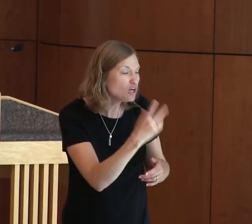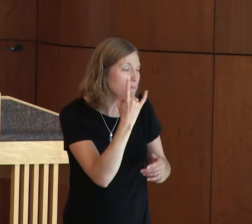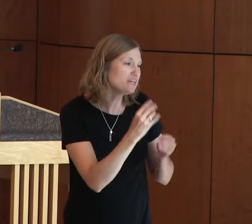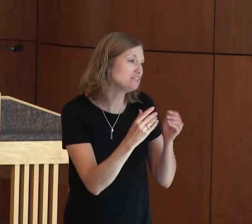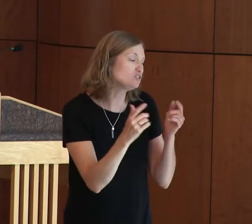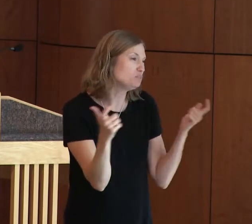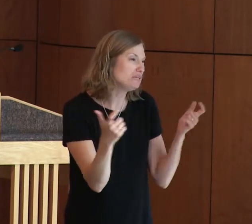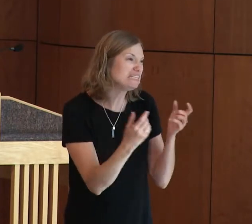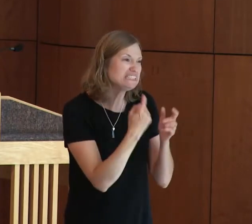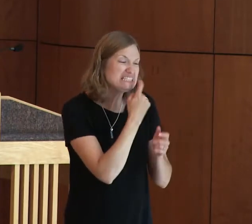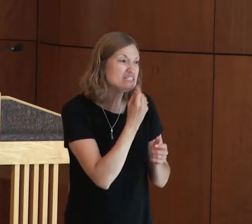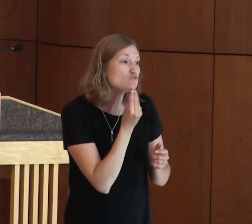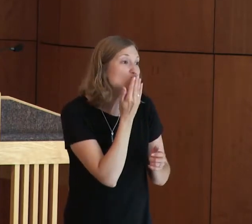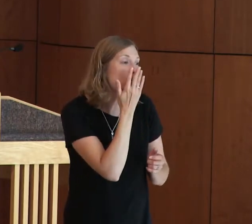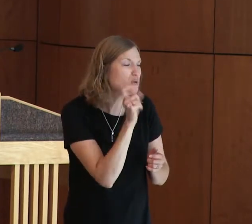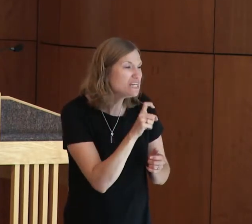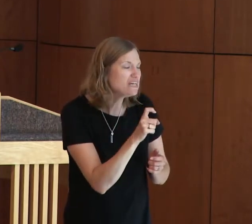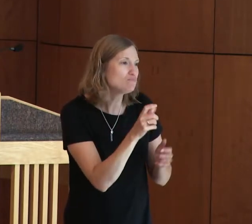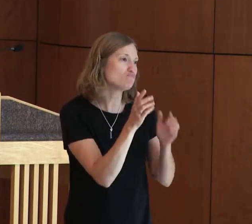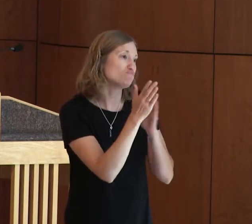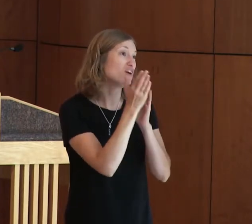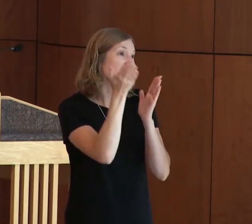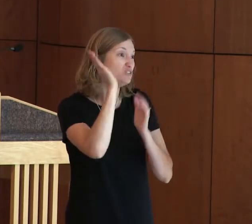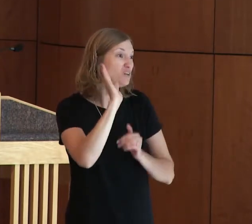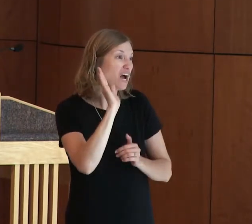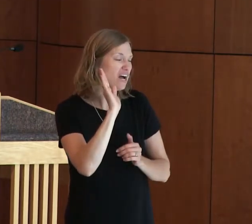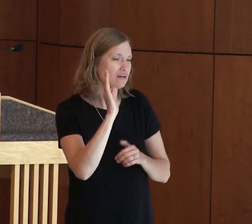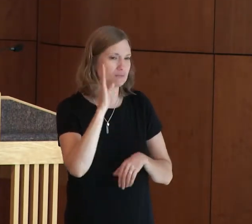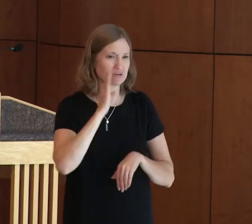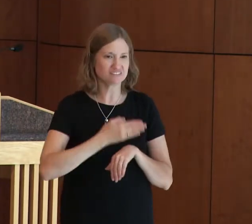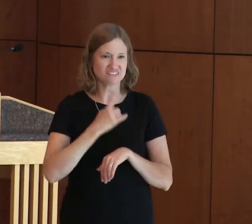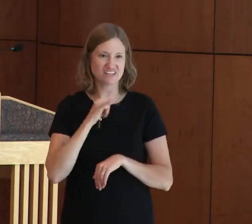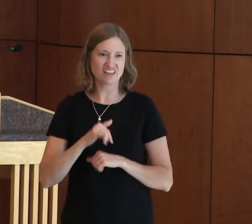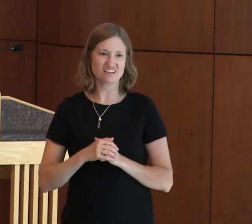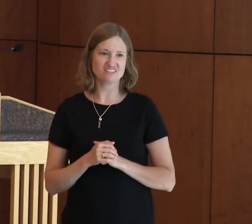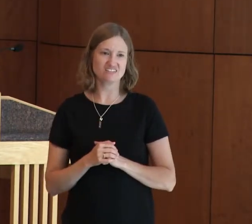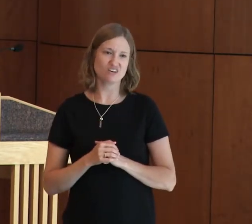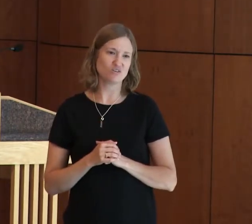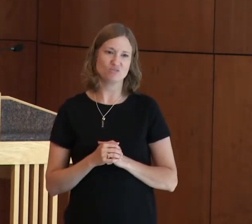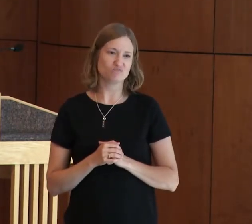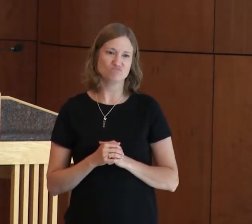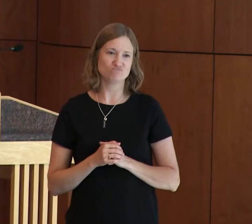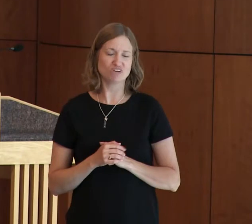in. Praise be to God. That's very disappointed. Not once did he say that.